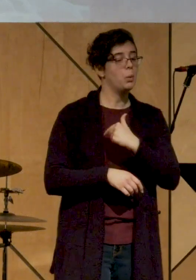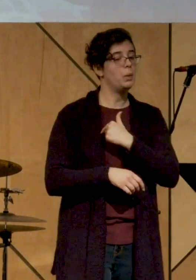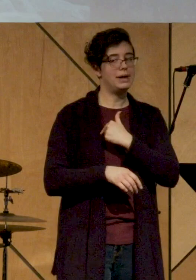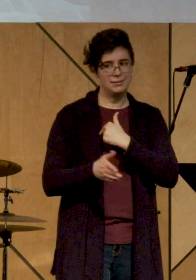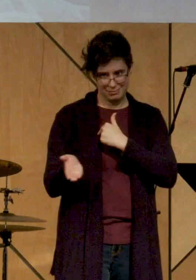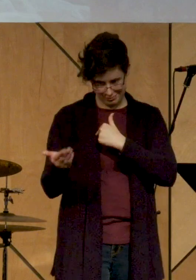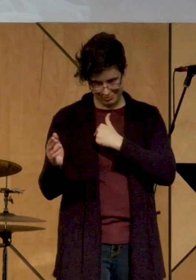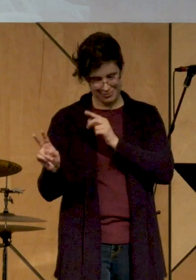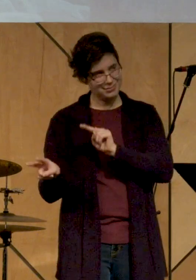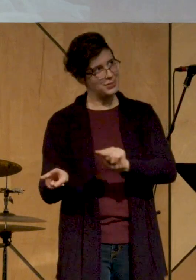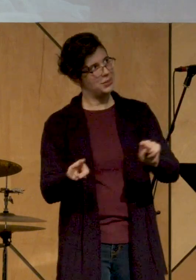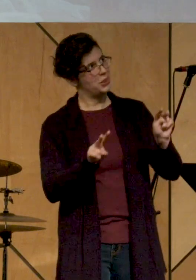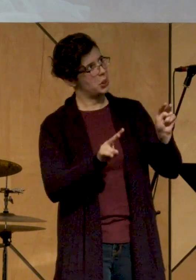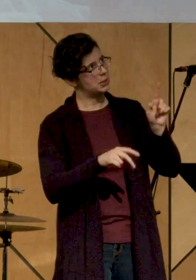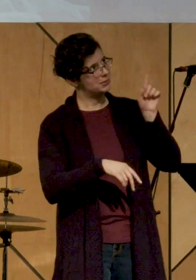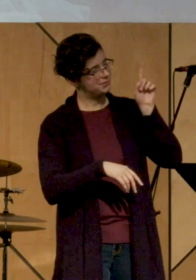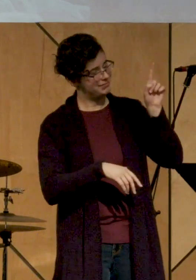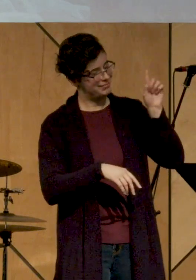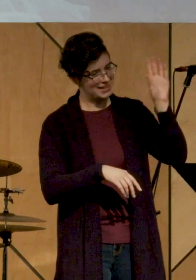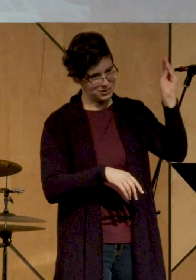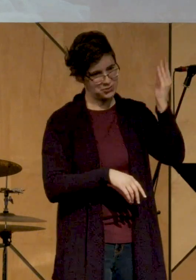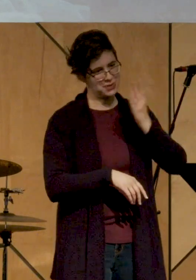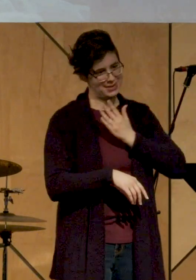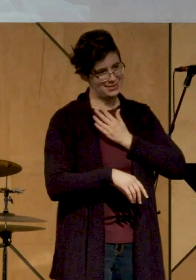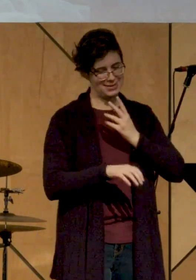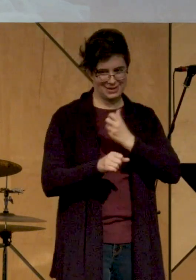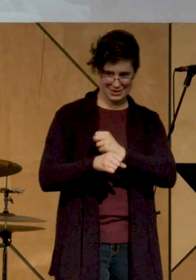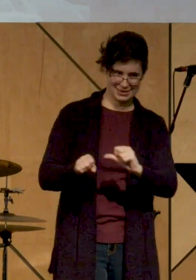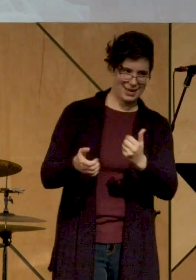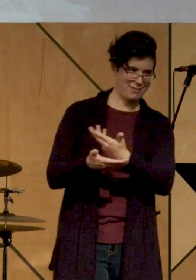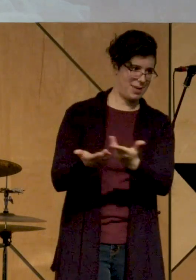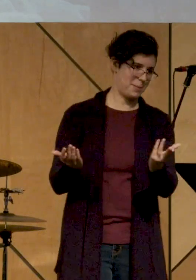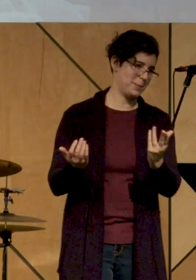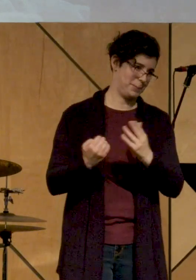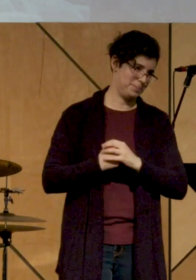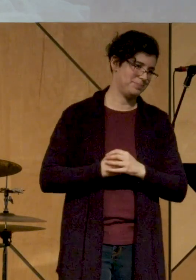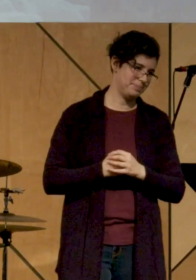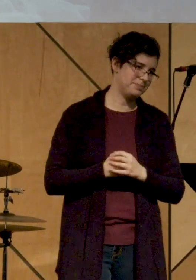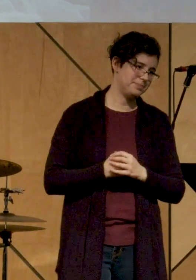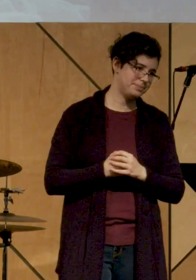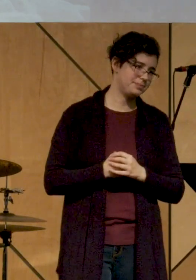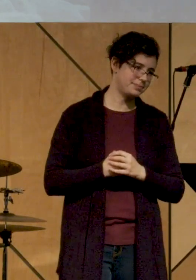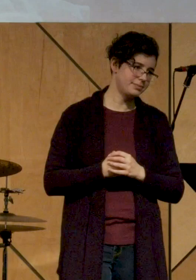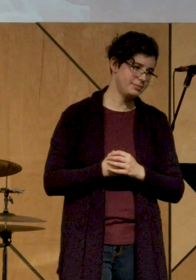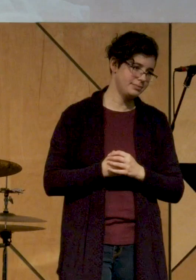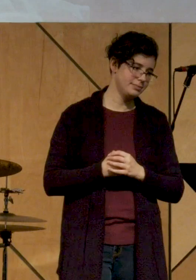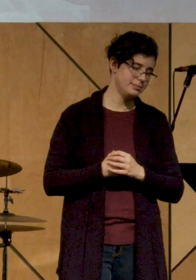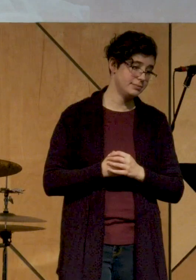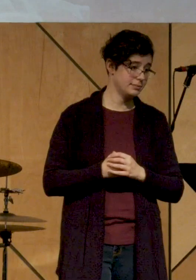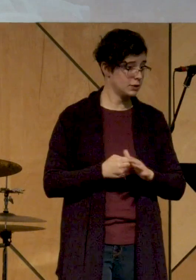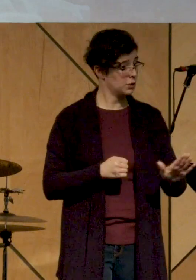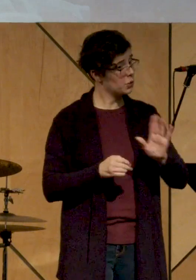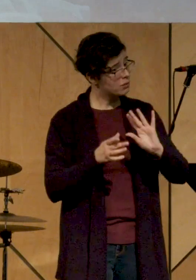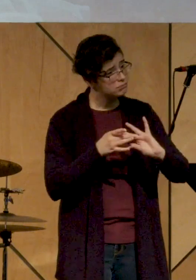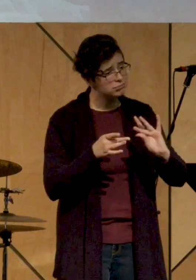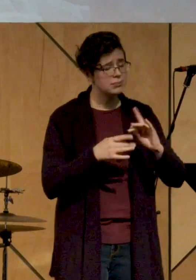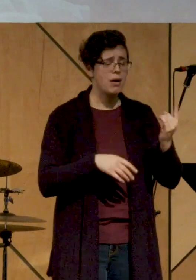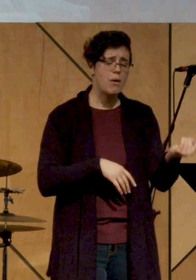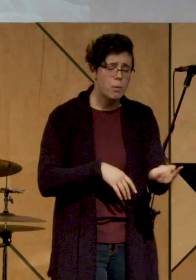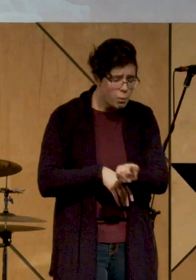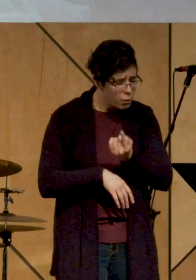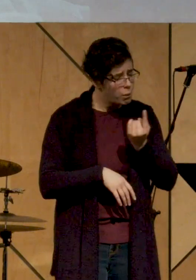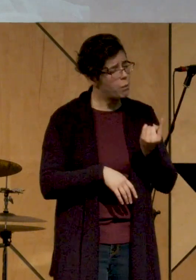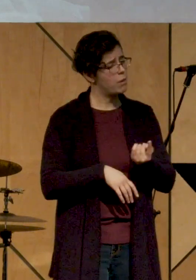point people to Jesus' grace that sets them free from sin. Let your speech always